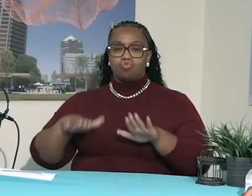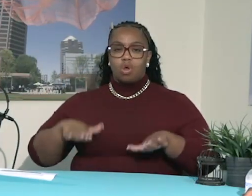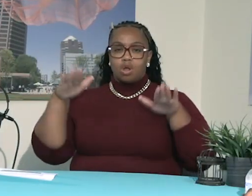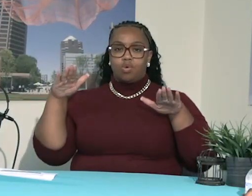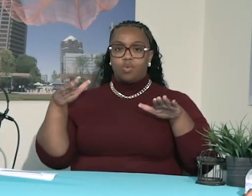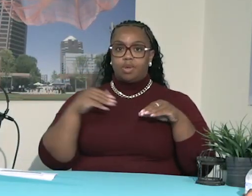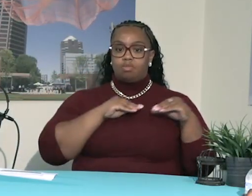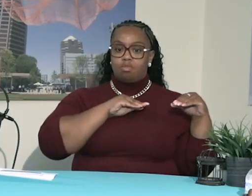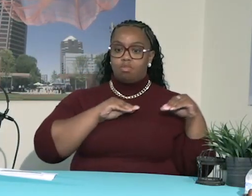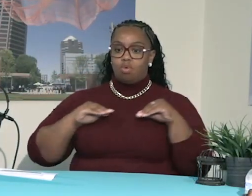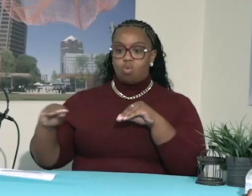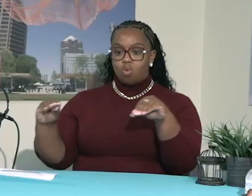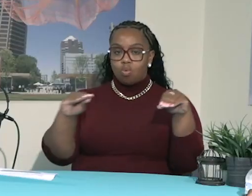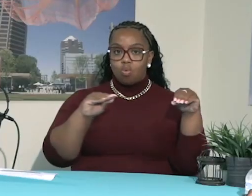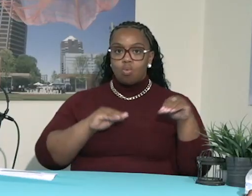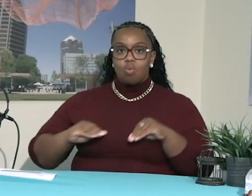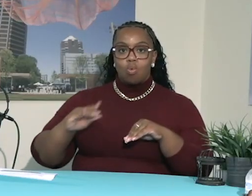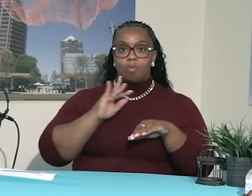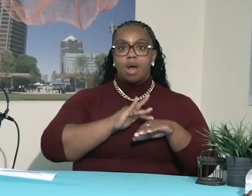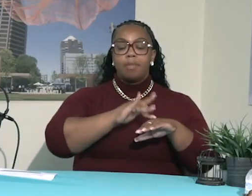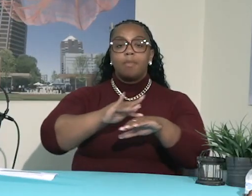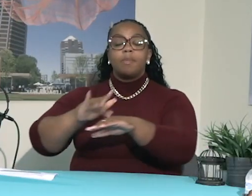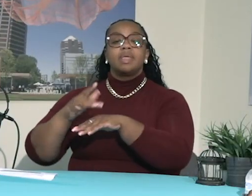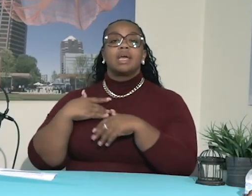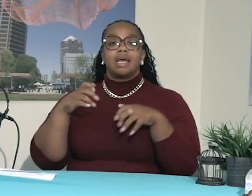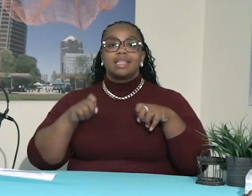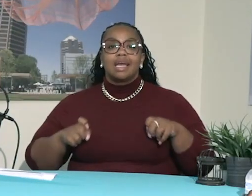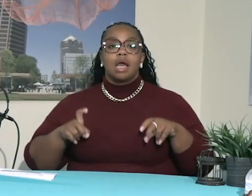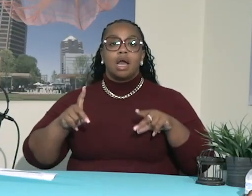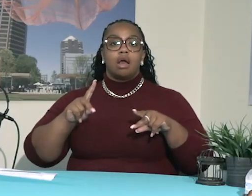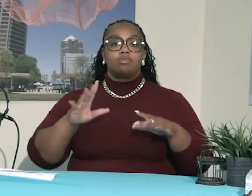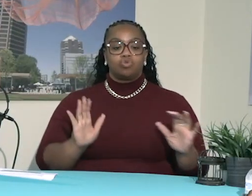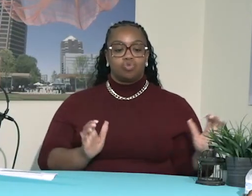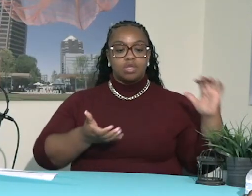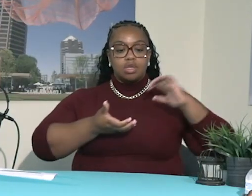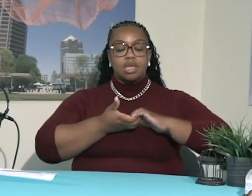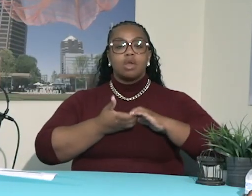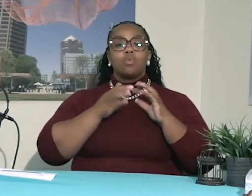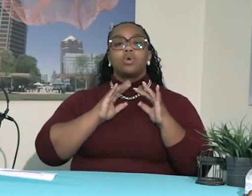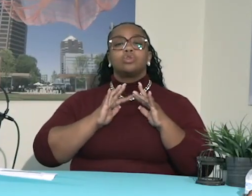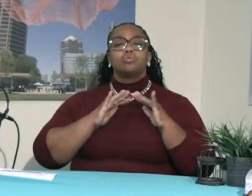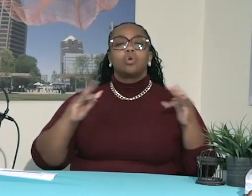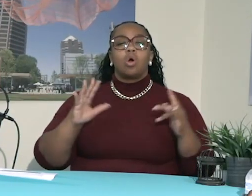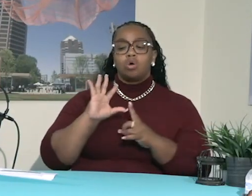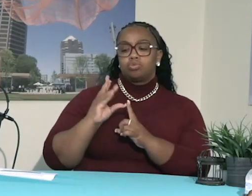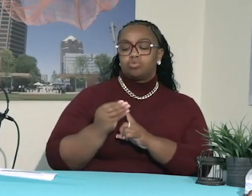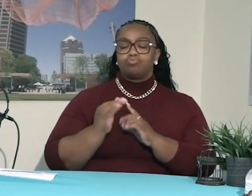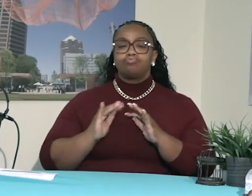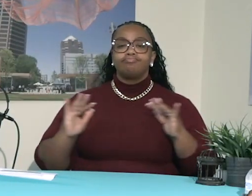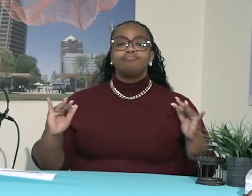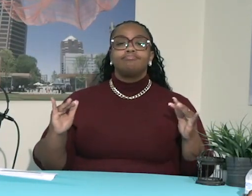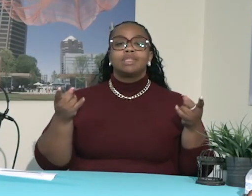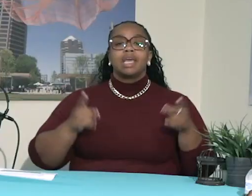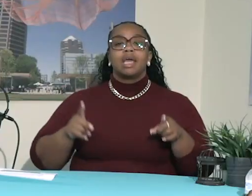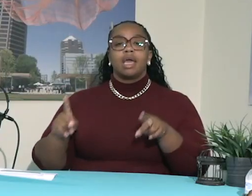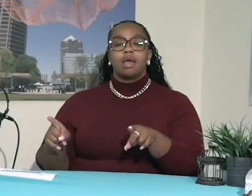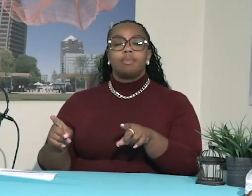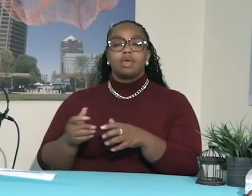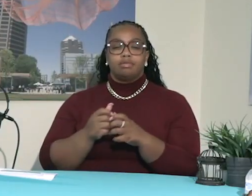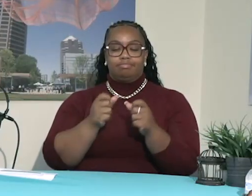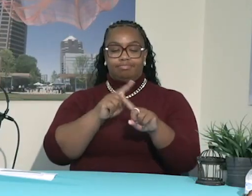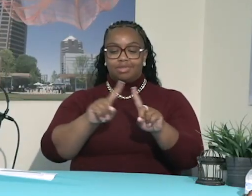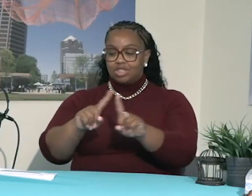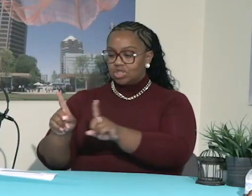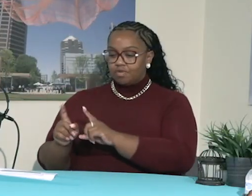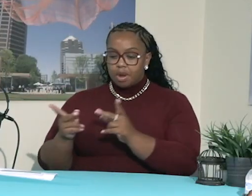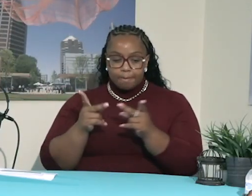Okay. So I had the opportunity to engage with various communities and cultures and just navigating different spaces, which